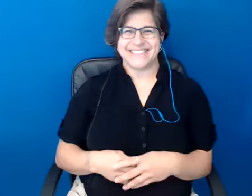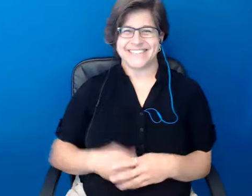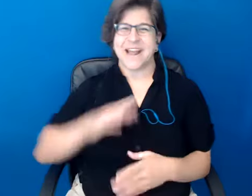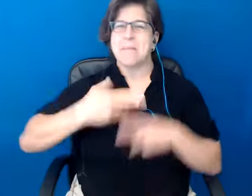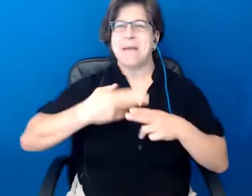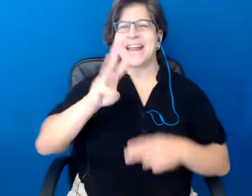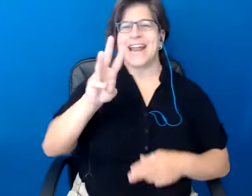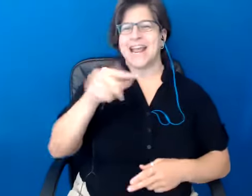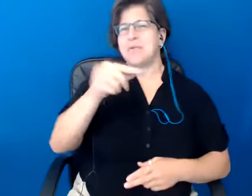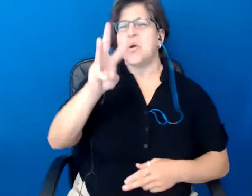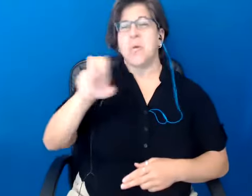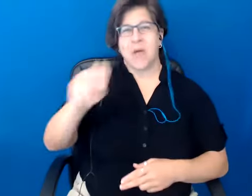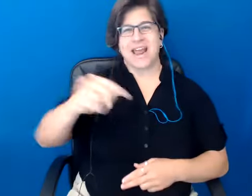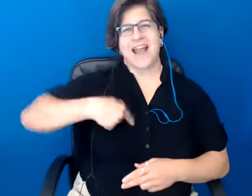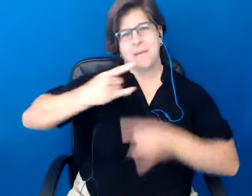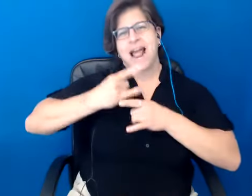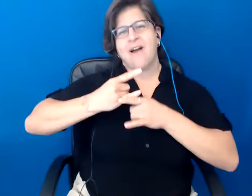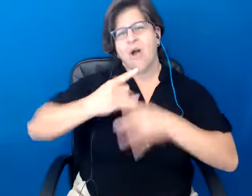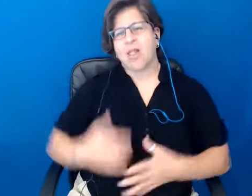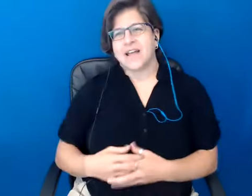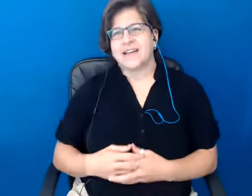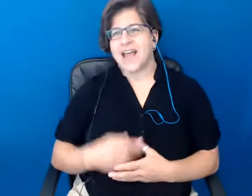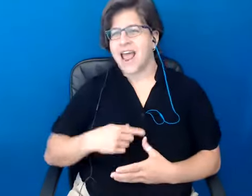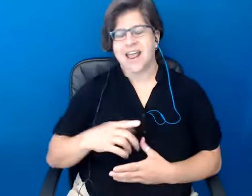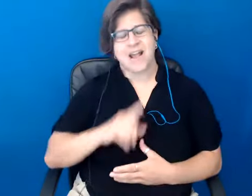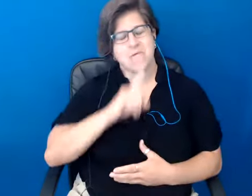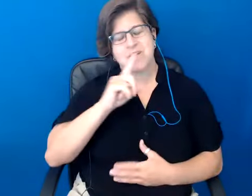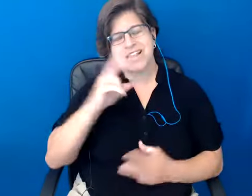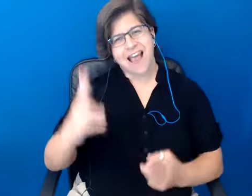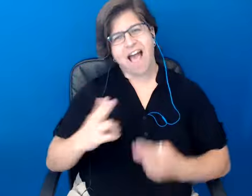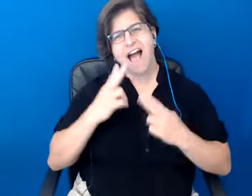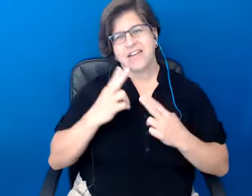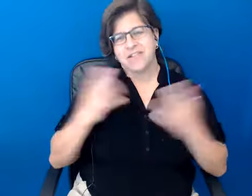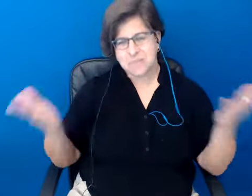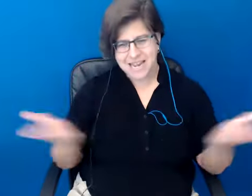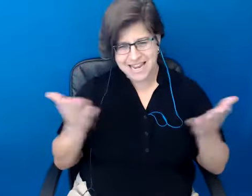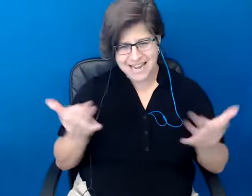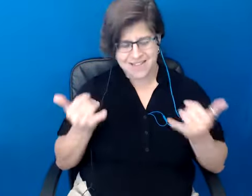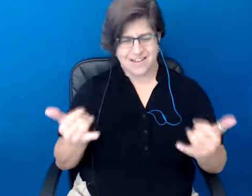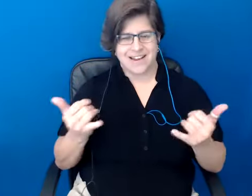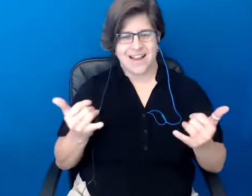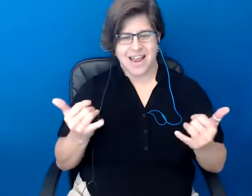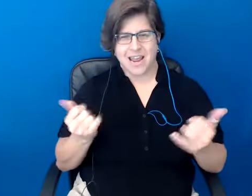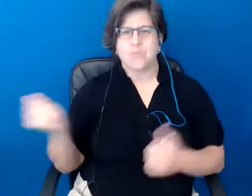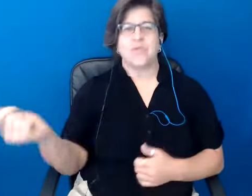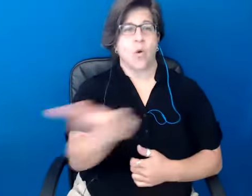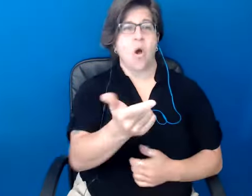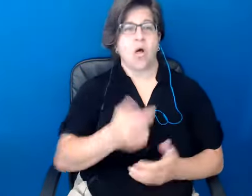Take it away. Thank you very much. Hi, everybody. My name's Gwen, and I'm an alcoholic, and